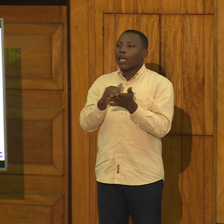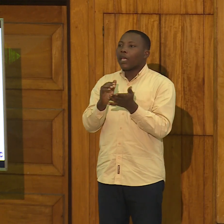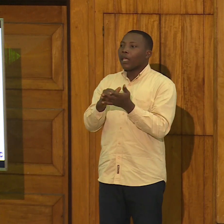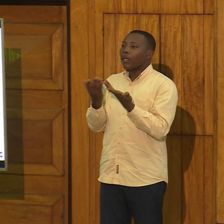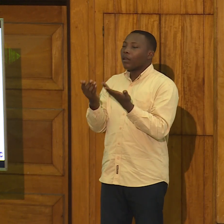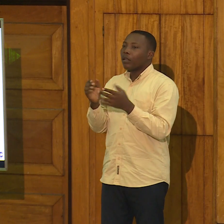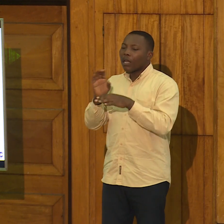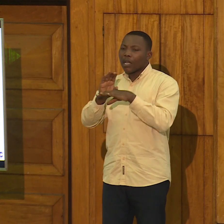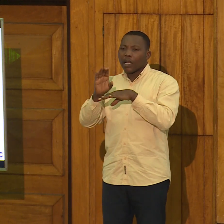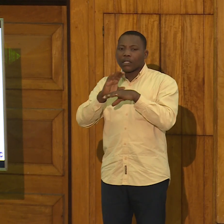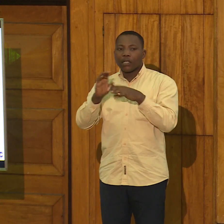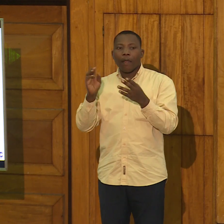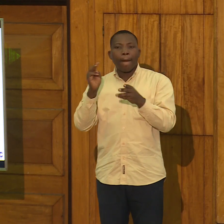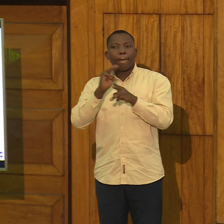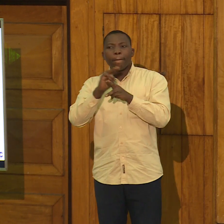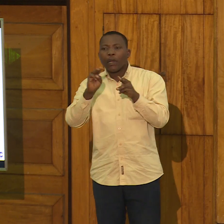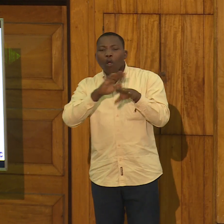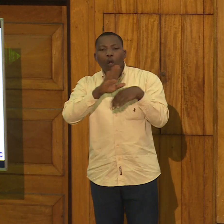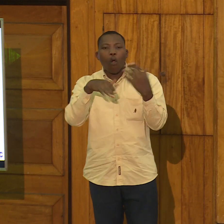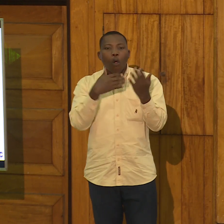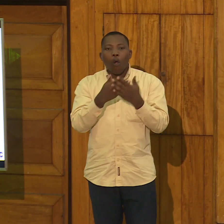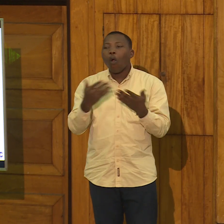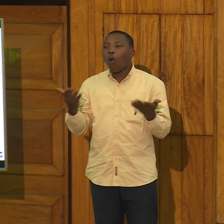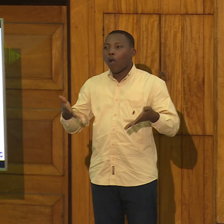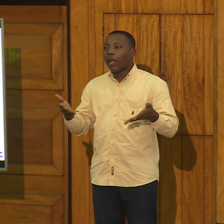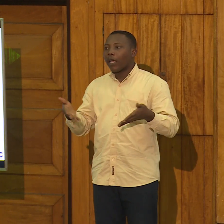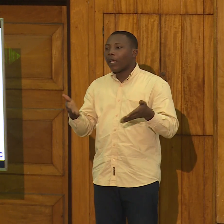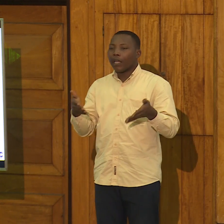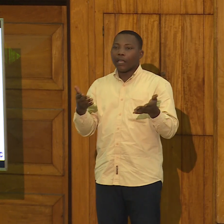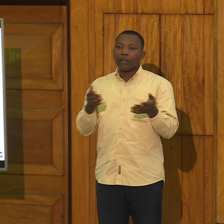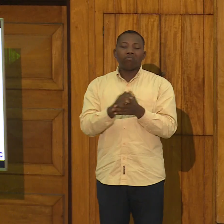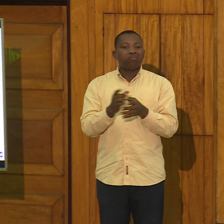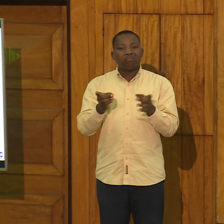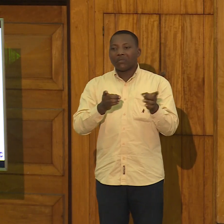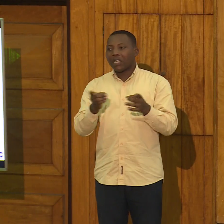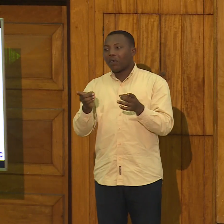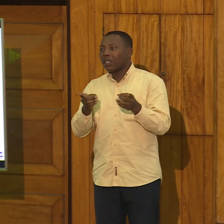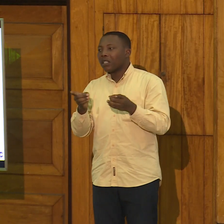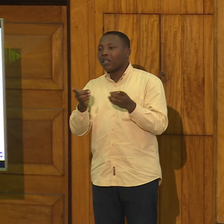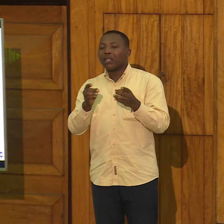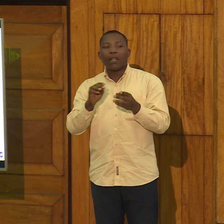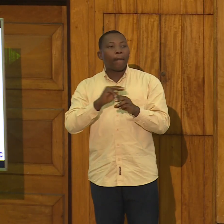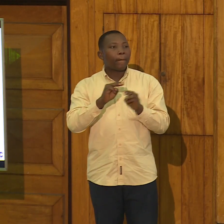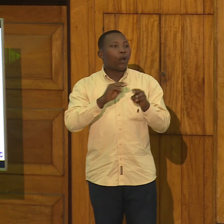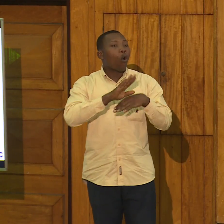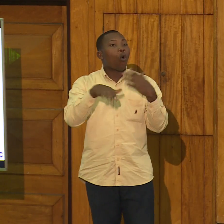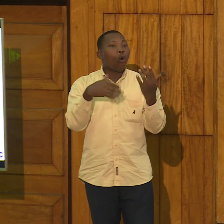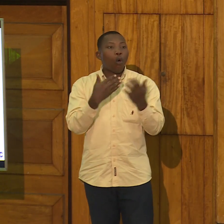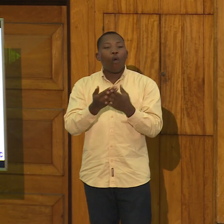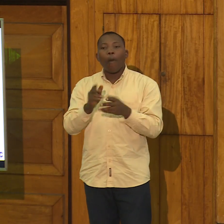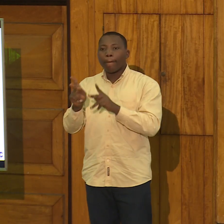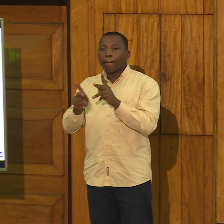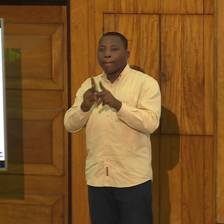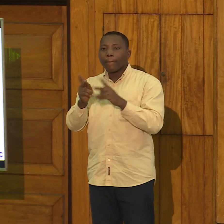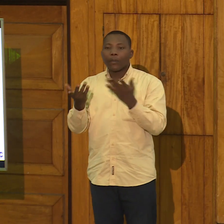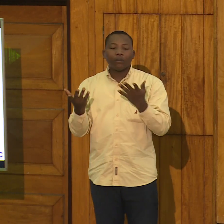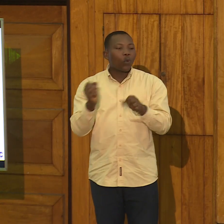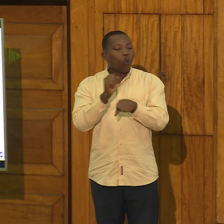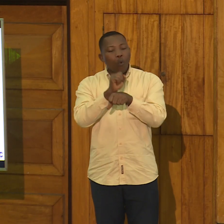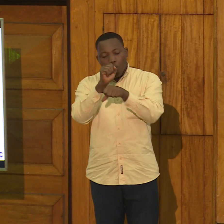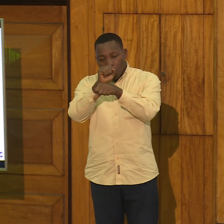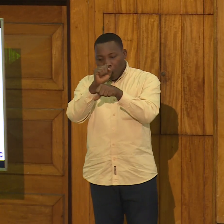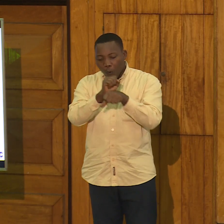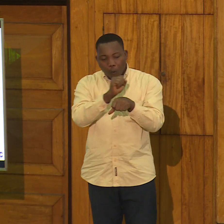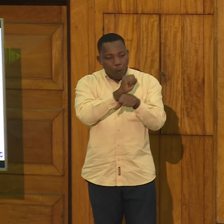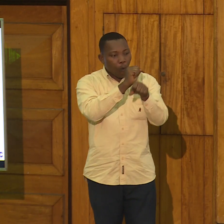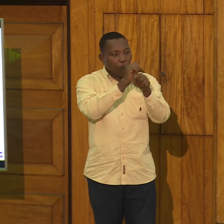Management that is also present in the House, the directorship and the managers who are here, and the staff from